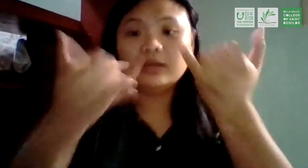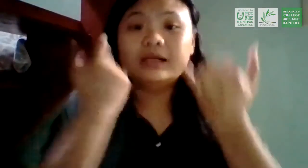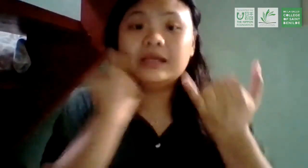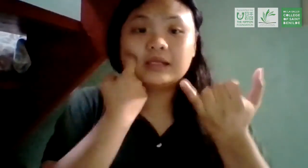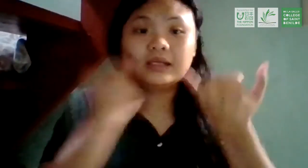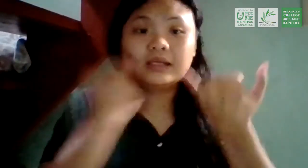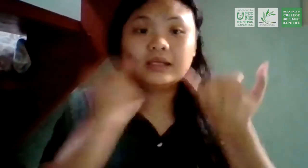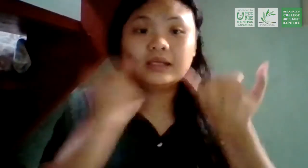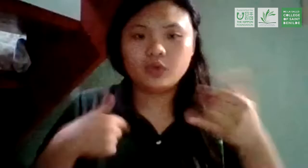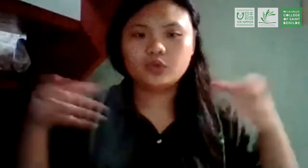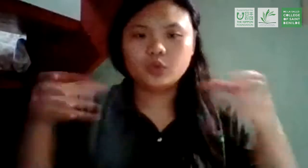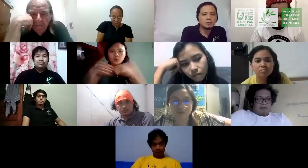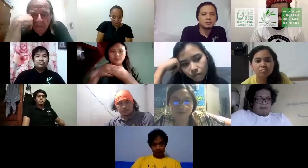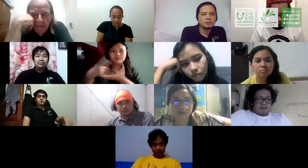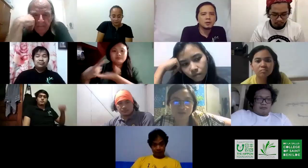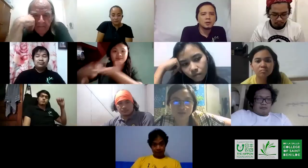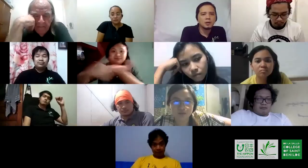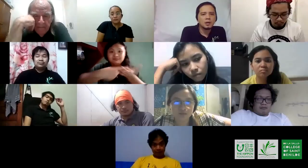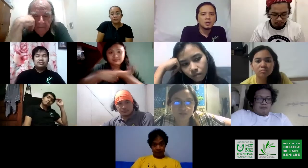So my question, Dr. Woody,